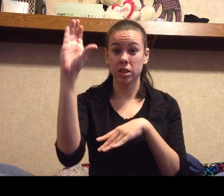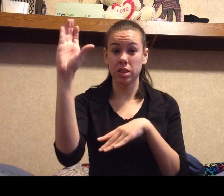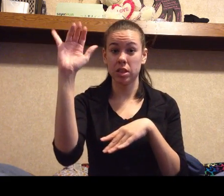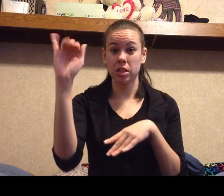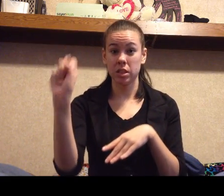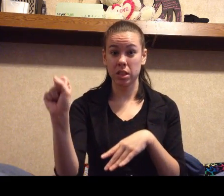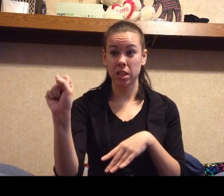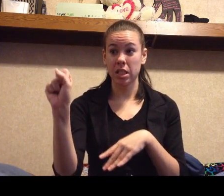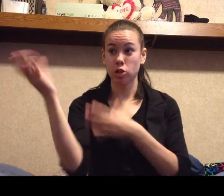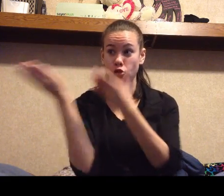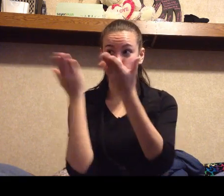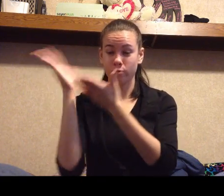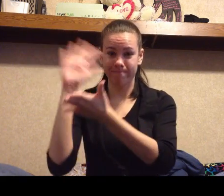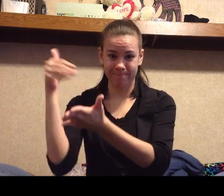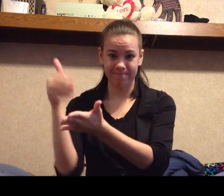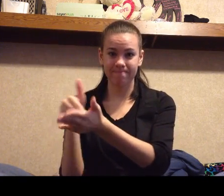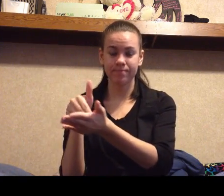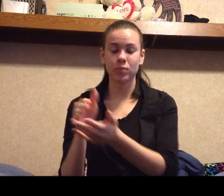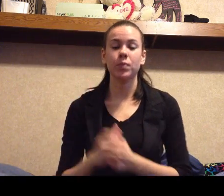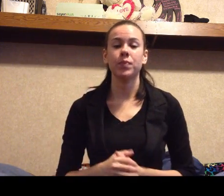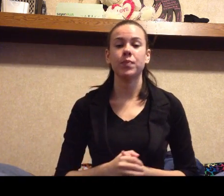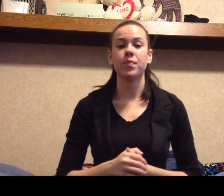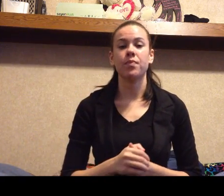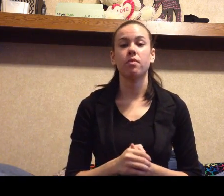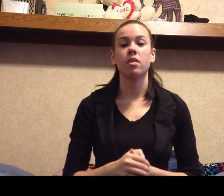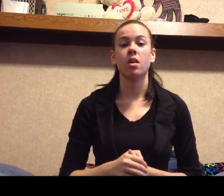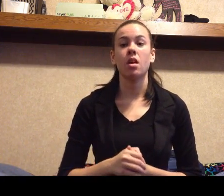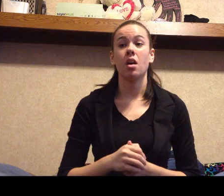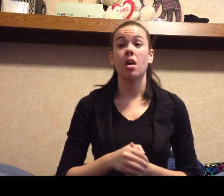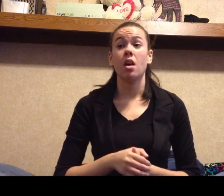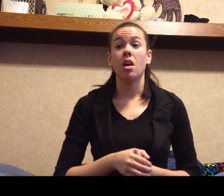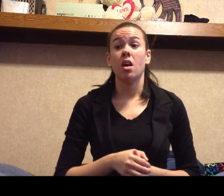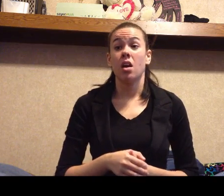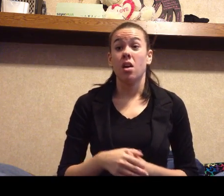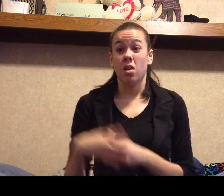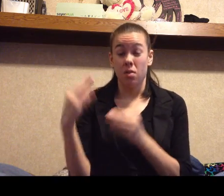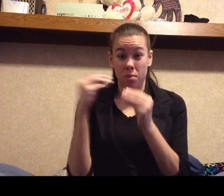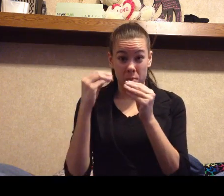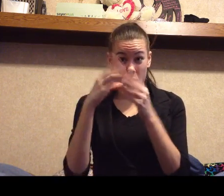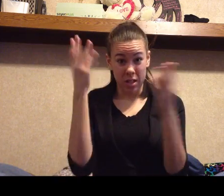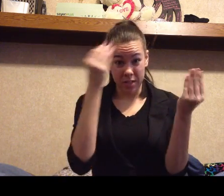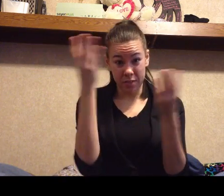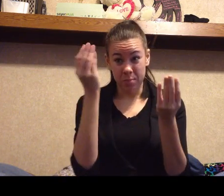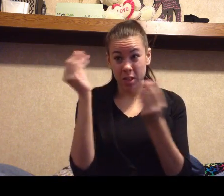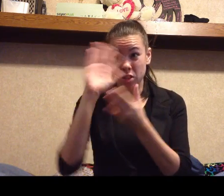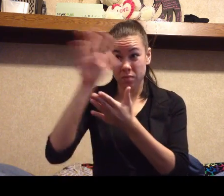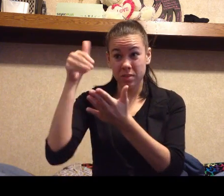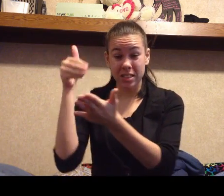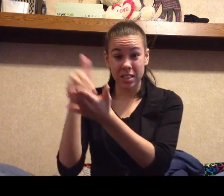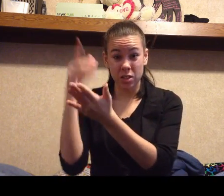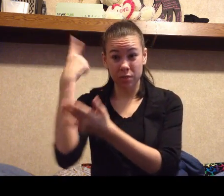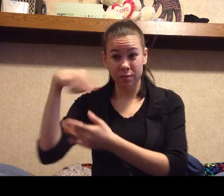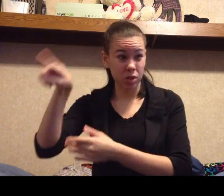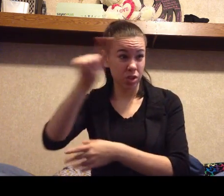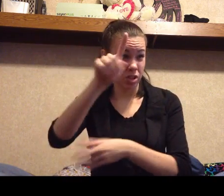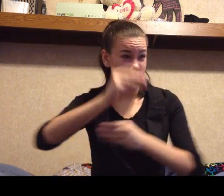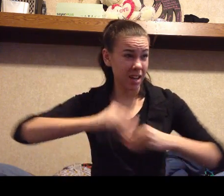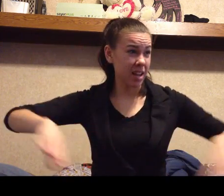USCIS Service Center. For information about the Service Center that serves your area, see the